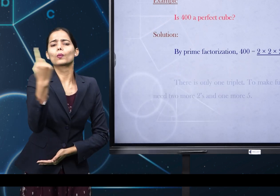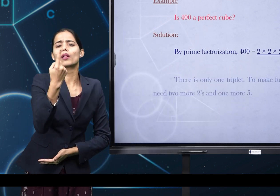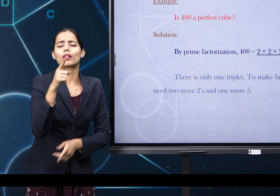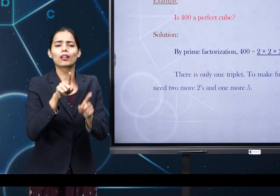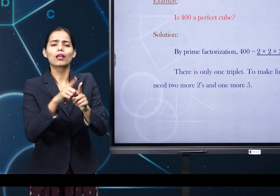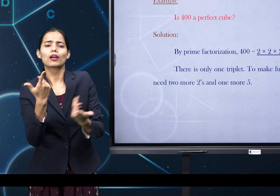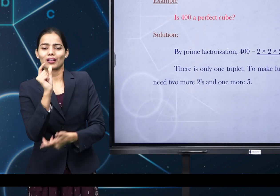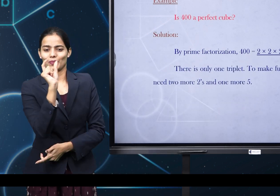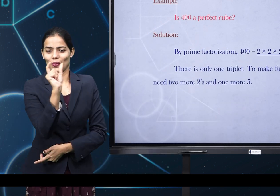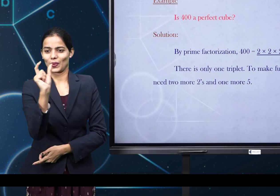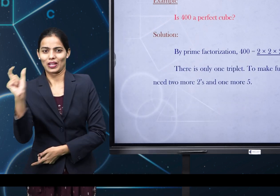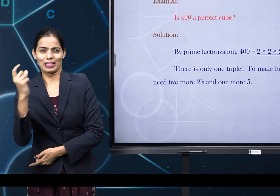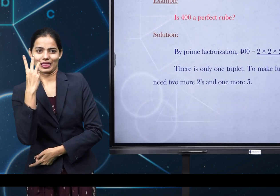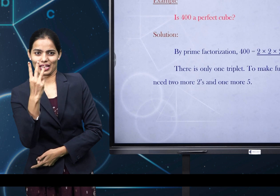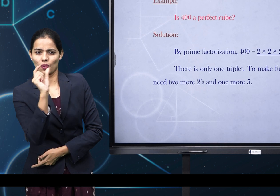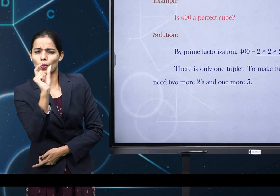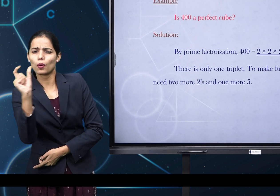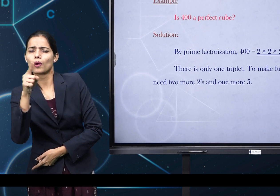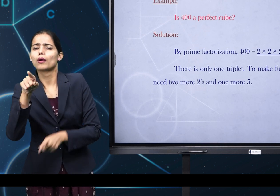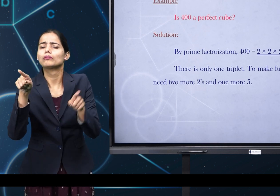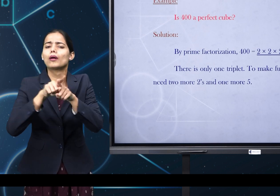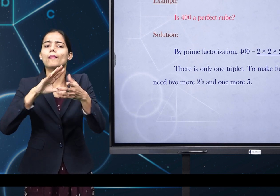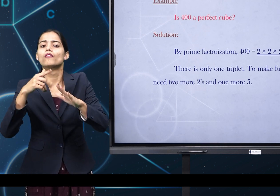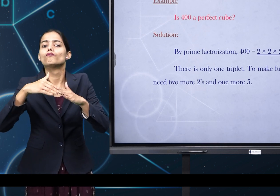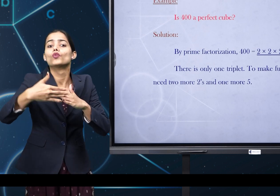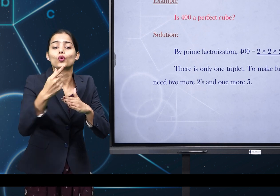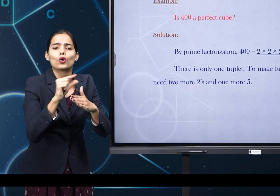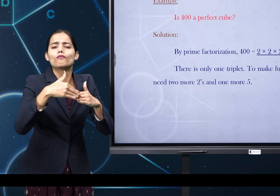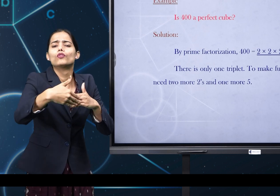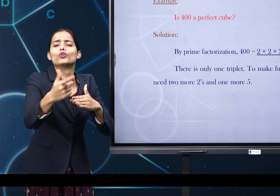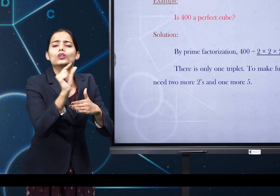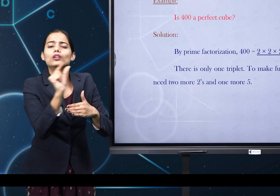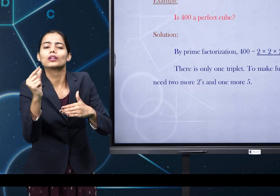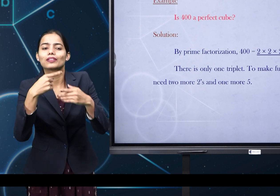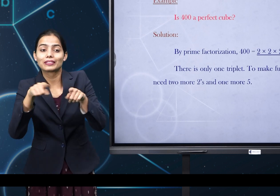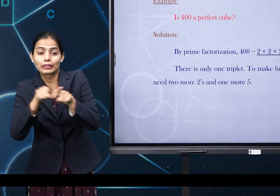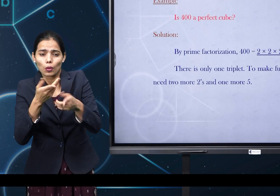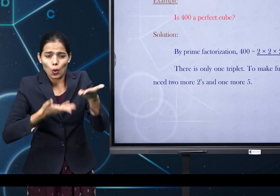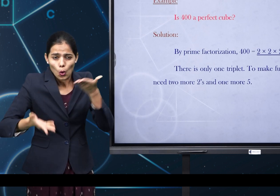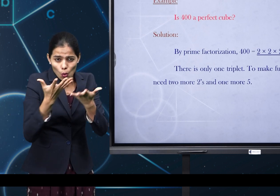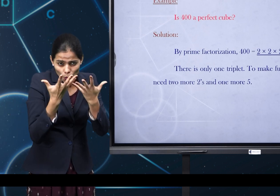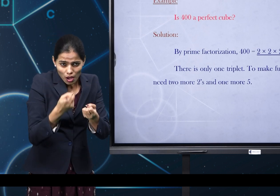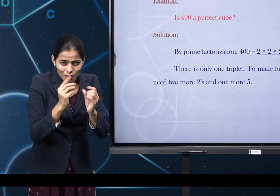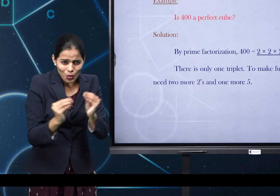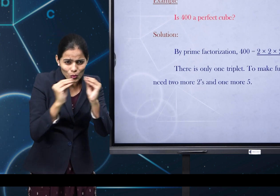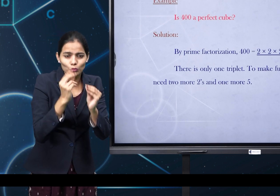There is only one triplet. To make further triplets, we will need 2 more 2's and 1 more